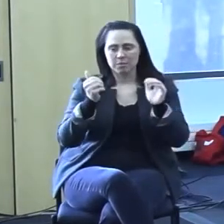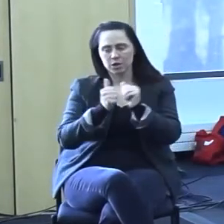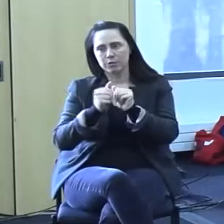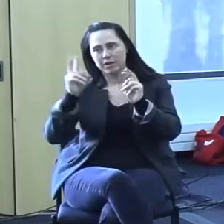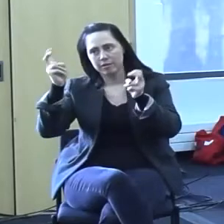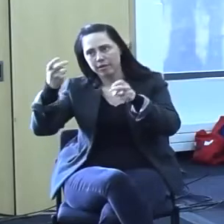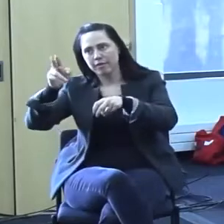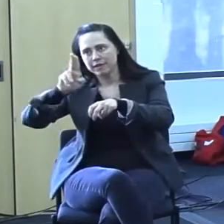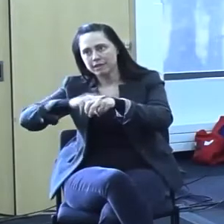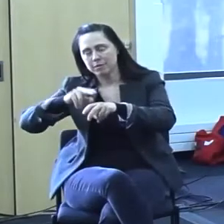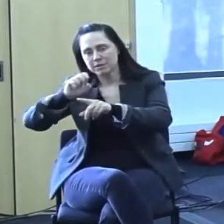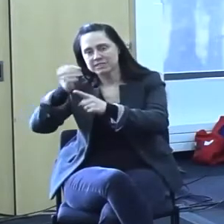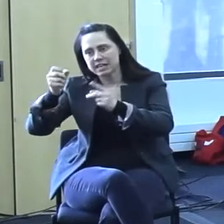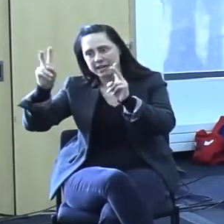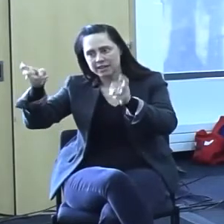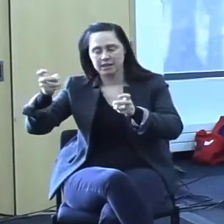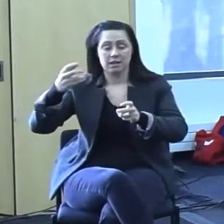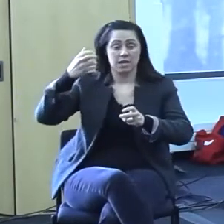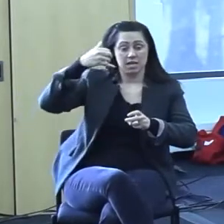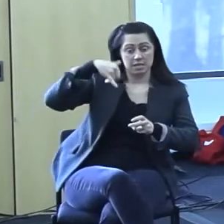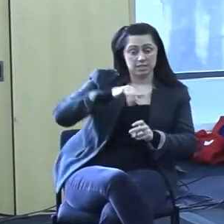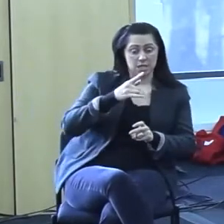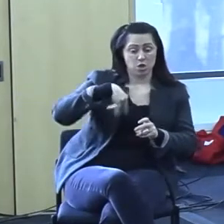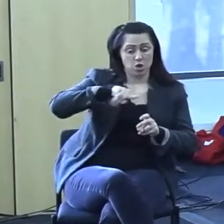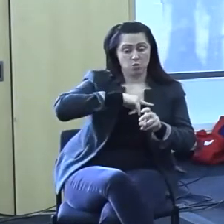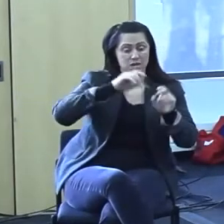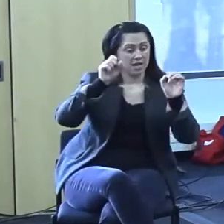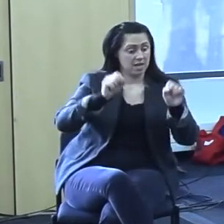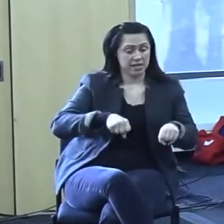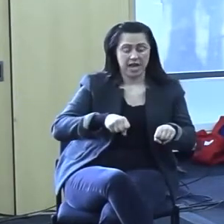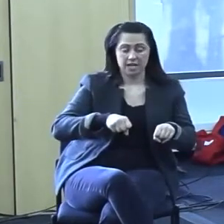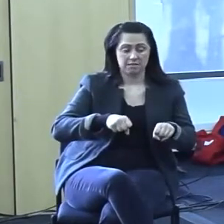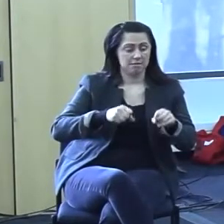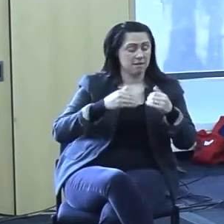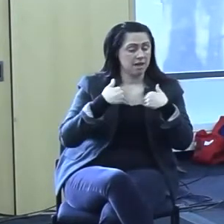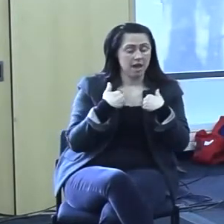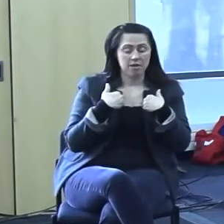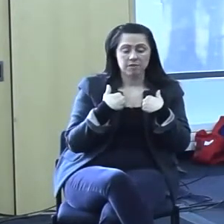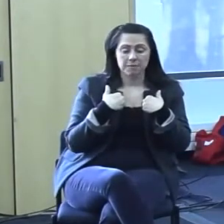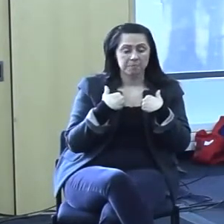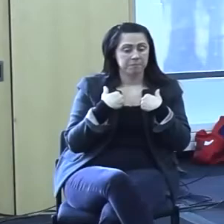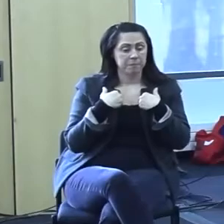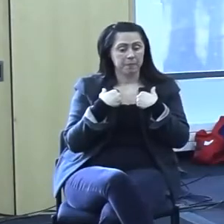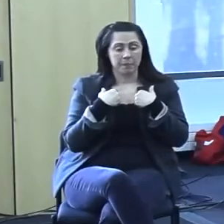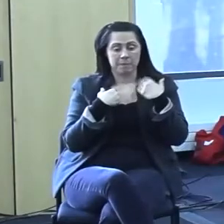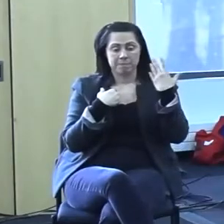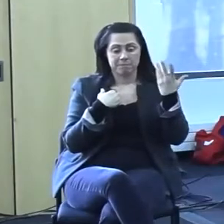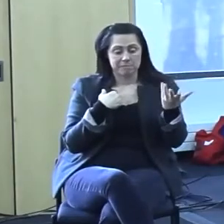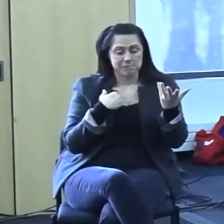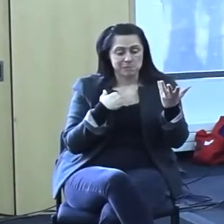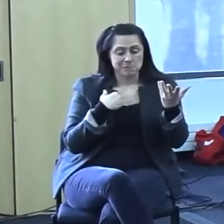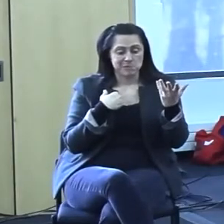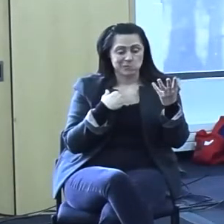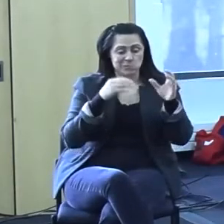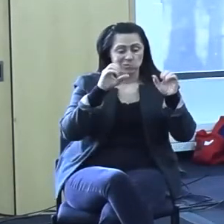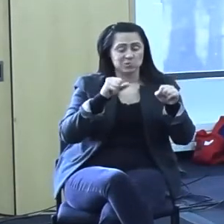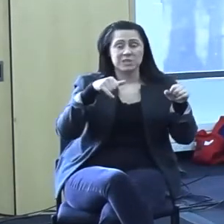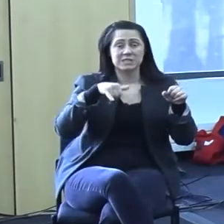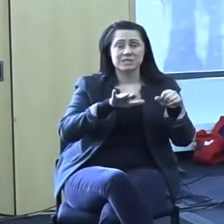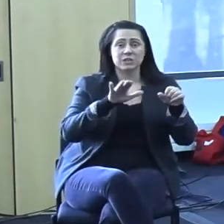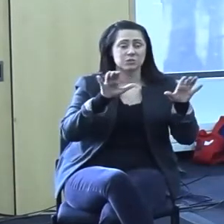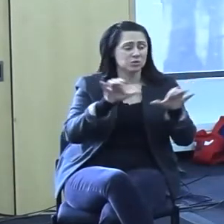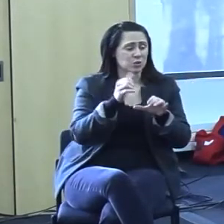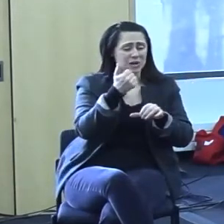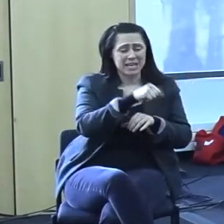neurotypical society, we're still able to still have, we can still do anything